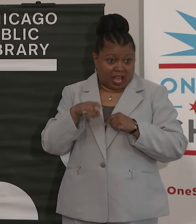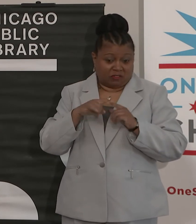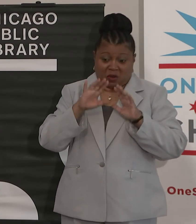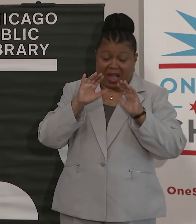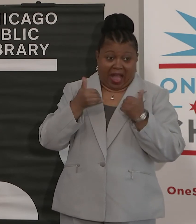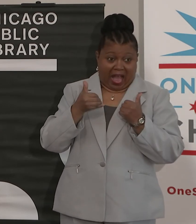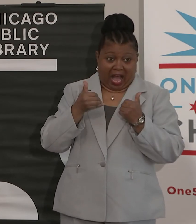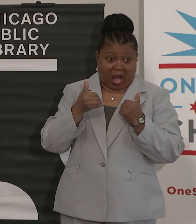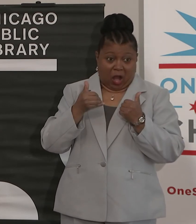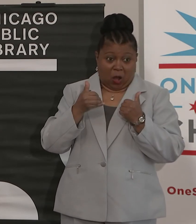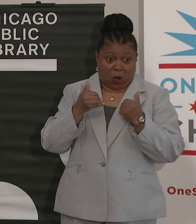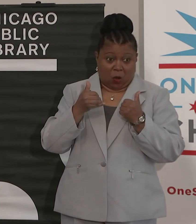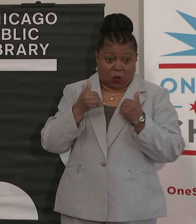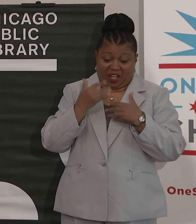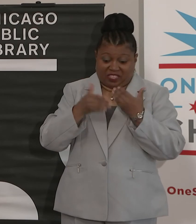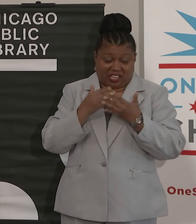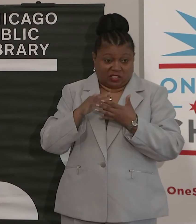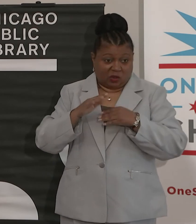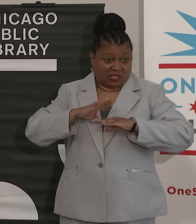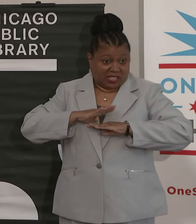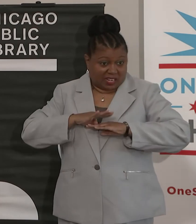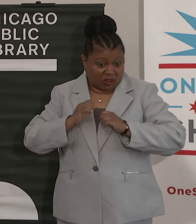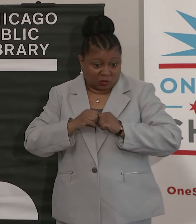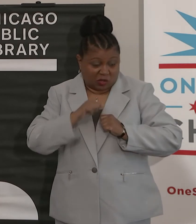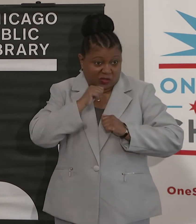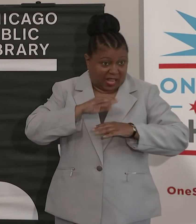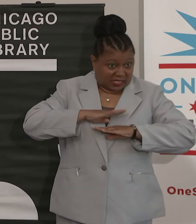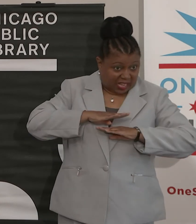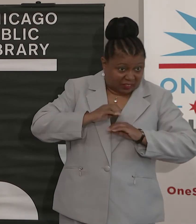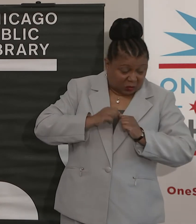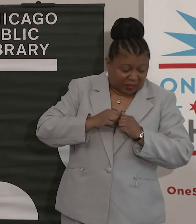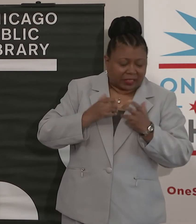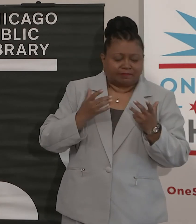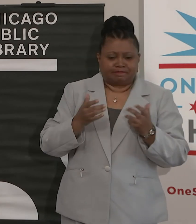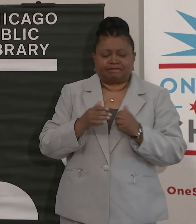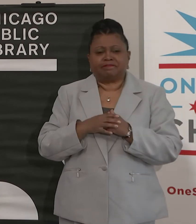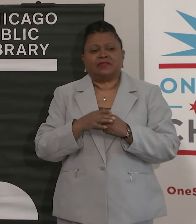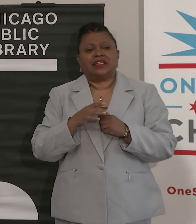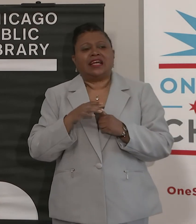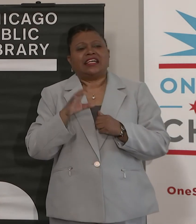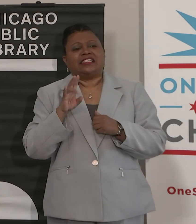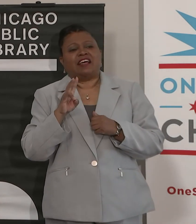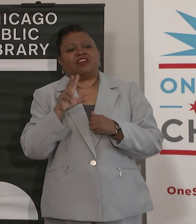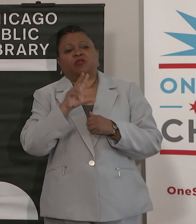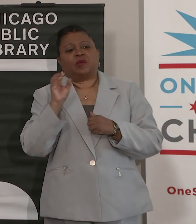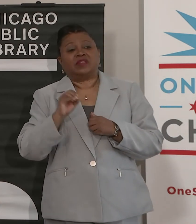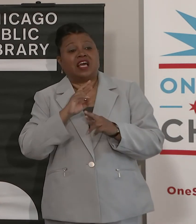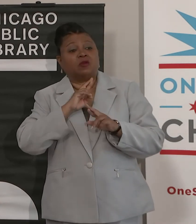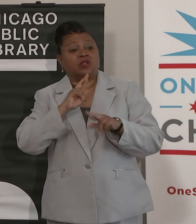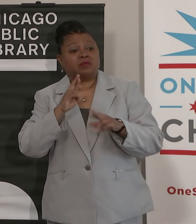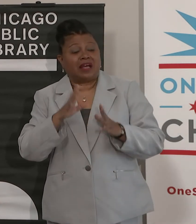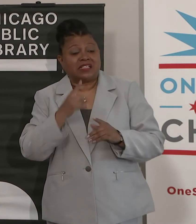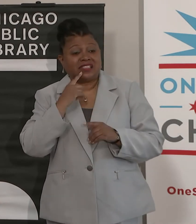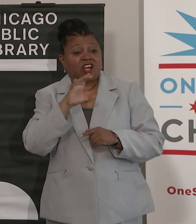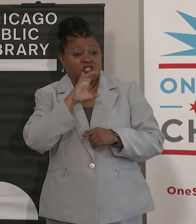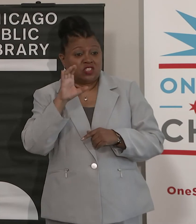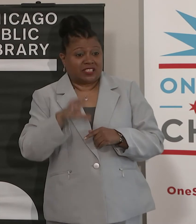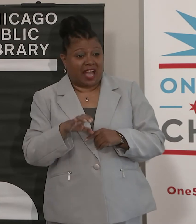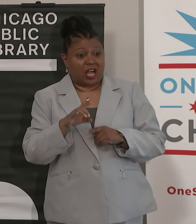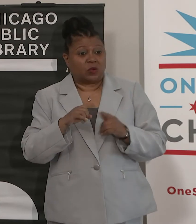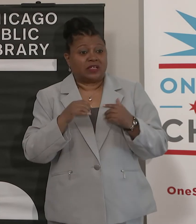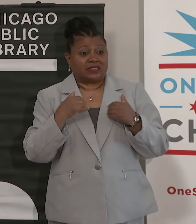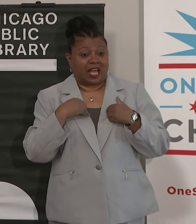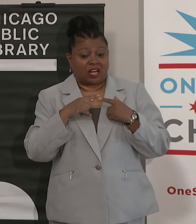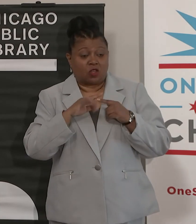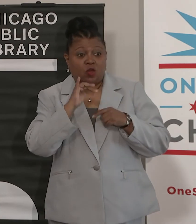how government is working and things they're satisfied with or not satisfied with. 73% of the respondents said that Chicago is